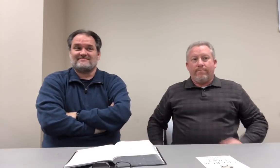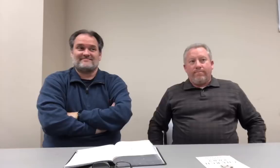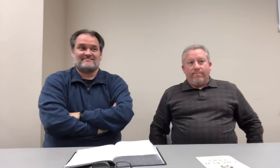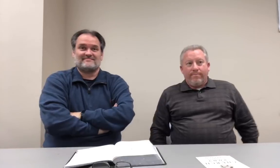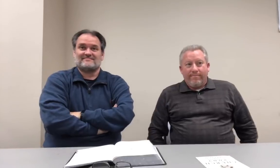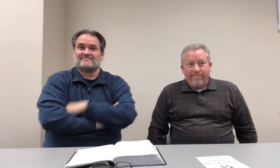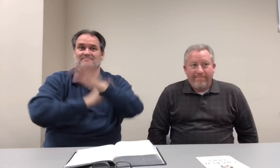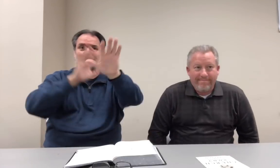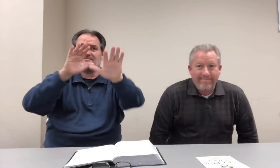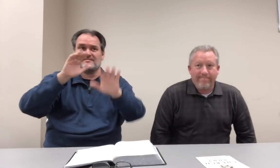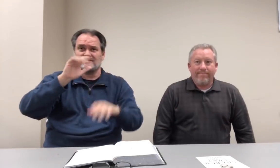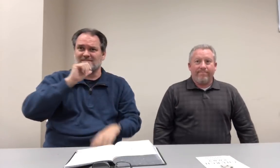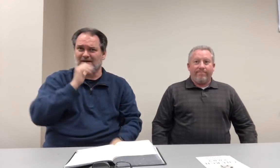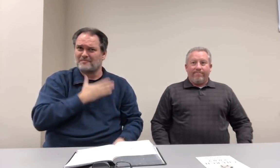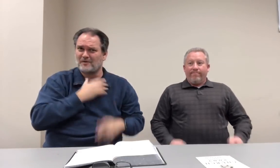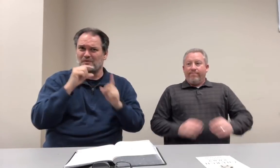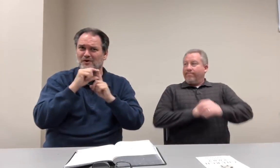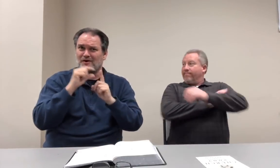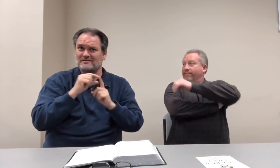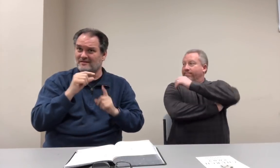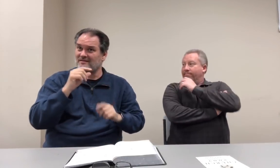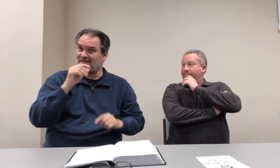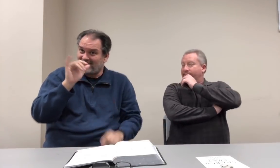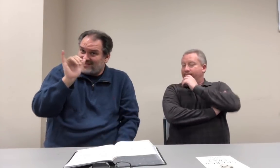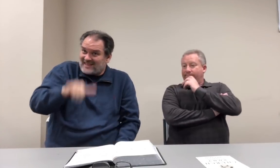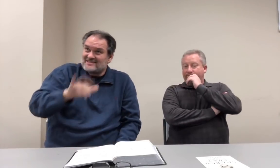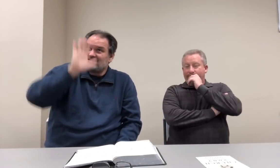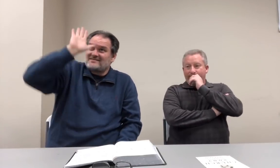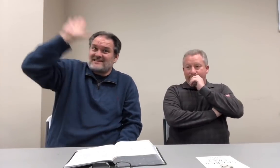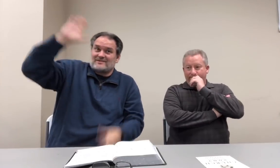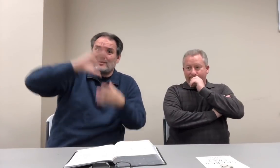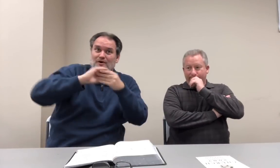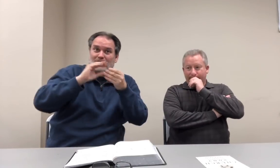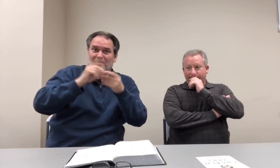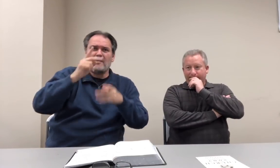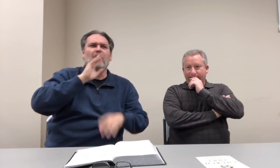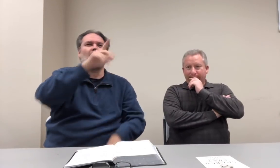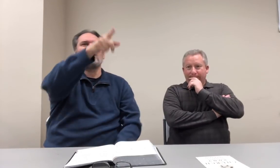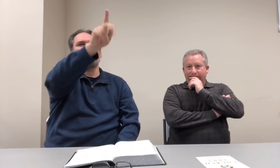your version when they say it's part of it, it's a different verb.